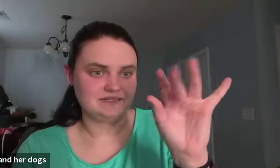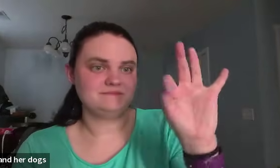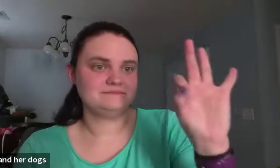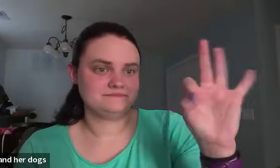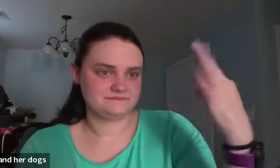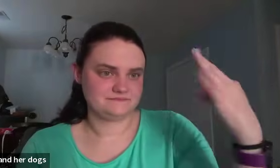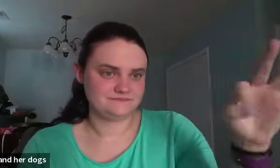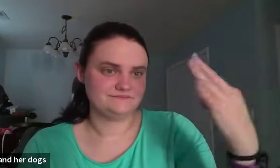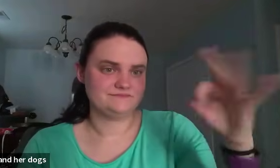19